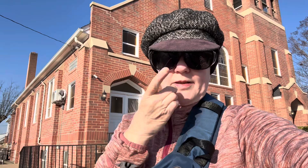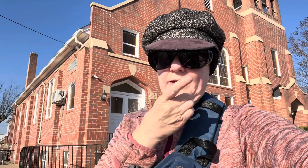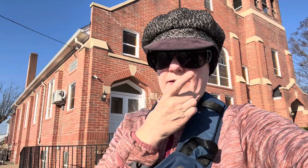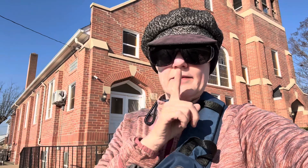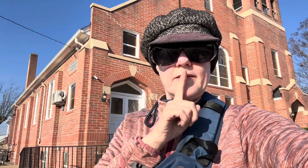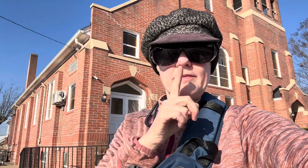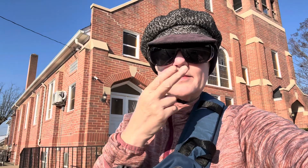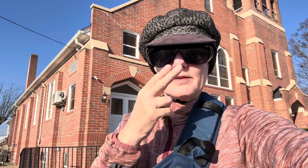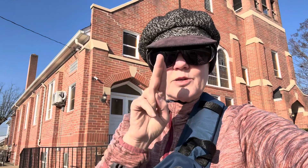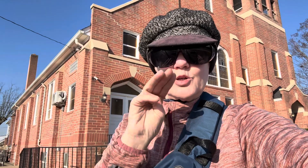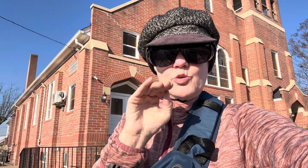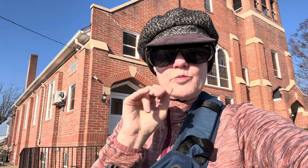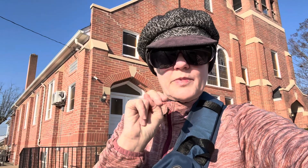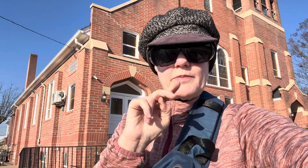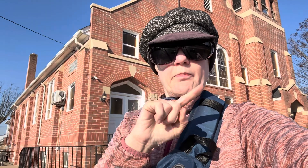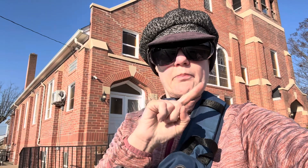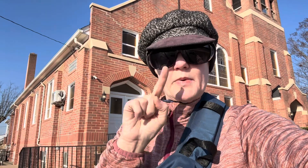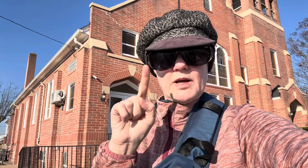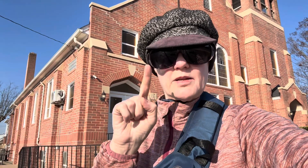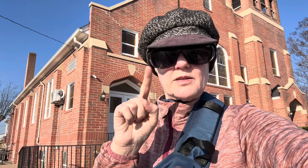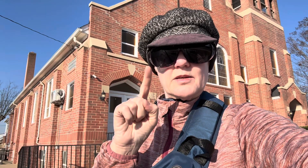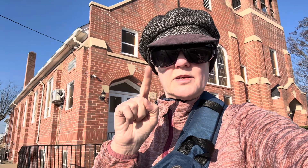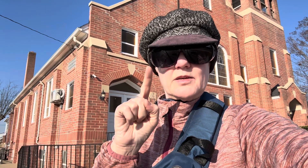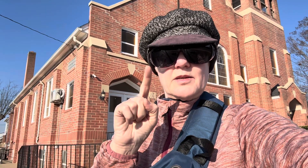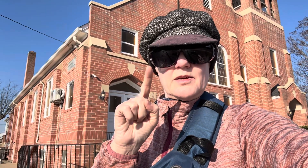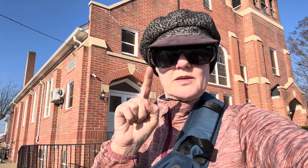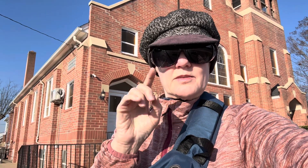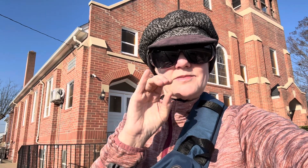eat peanuts as a snack.